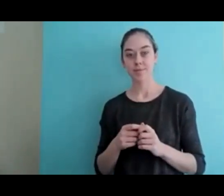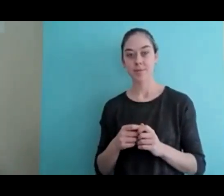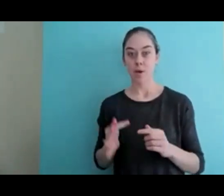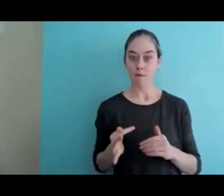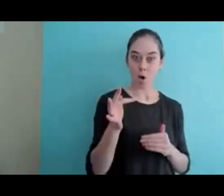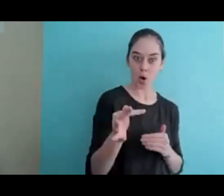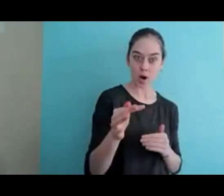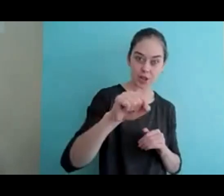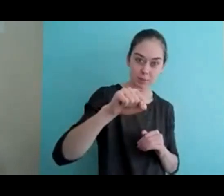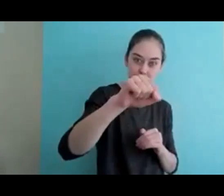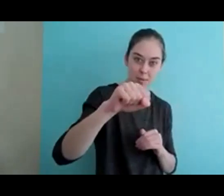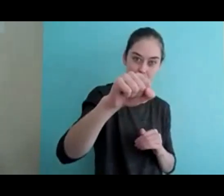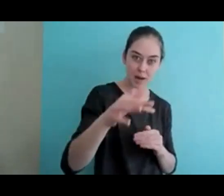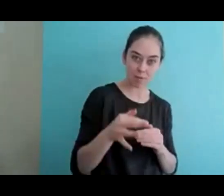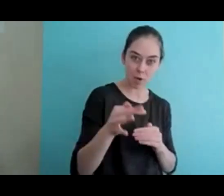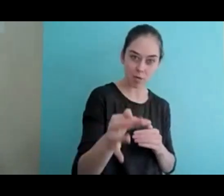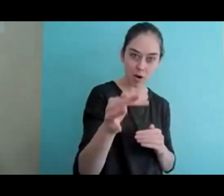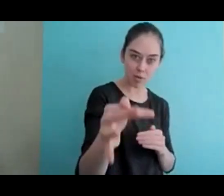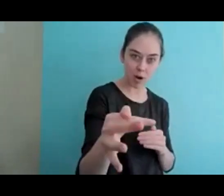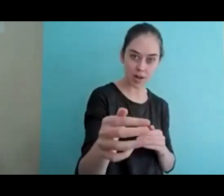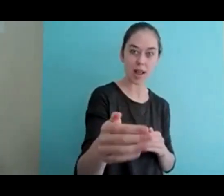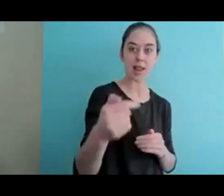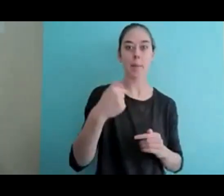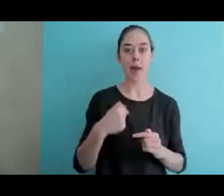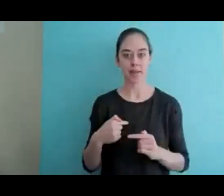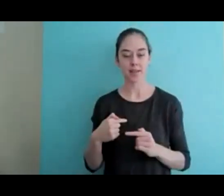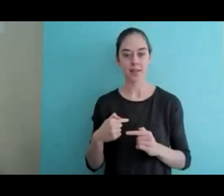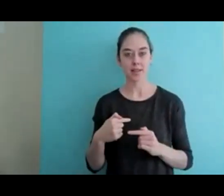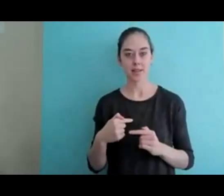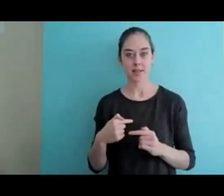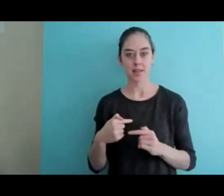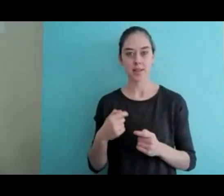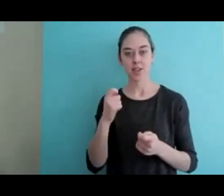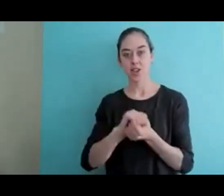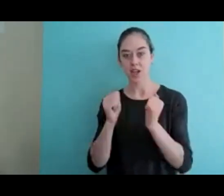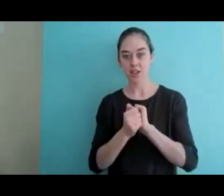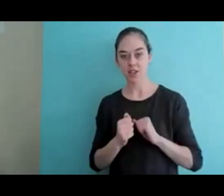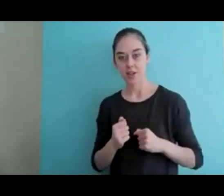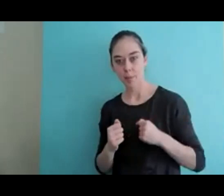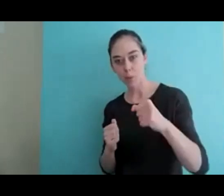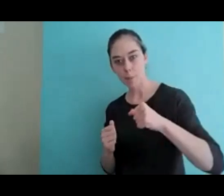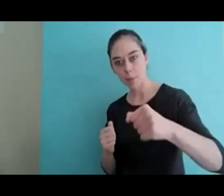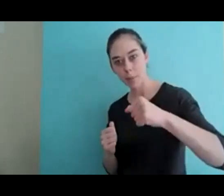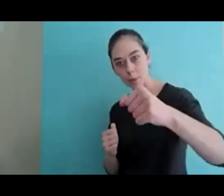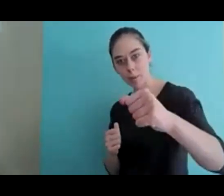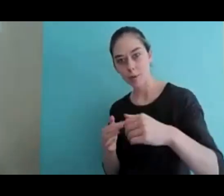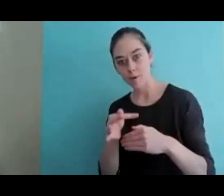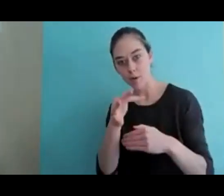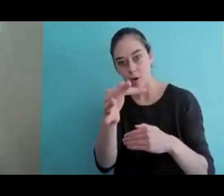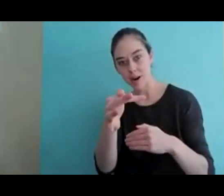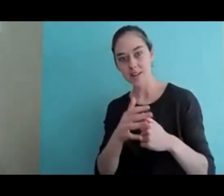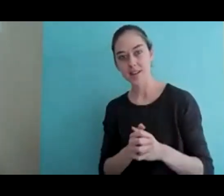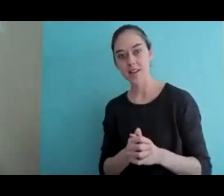Change. Jab, jab, jab, jab, jab, jab. And back. Change. Boom, boom, boom, boom, boom,